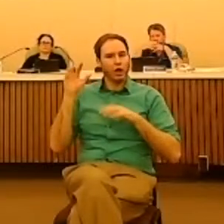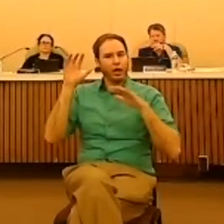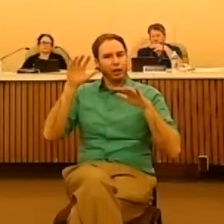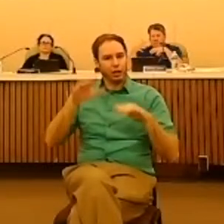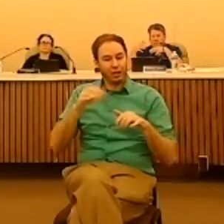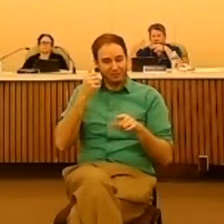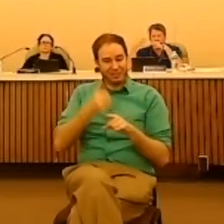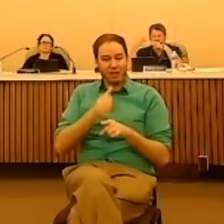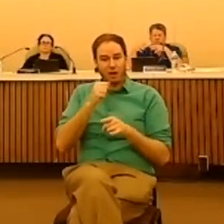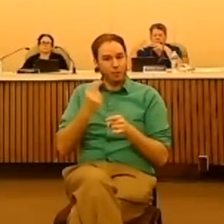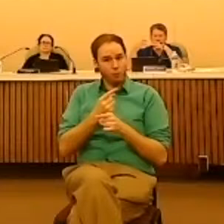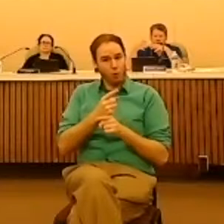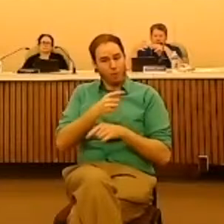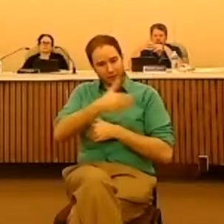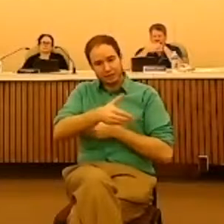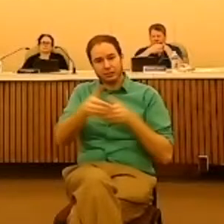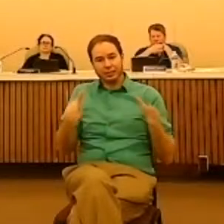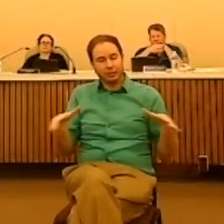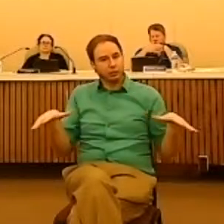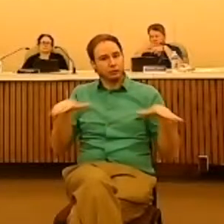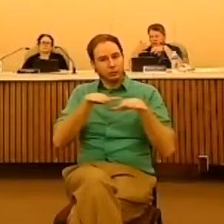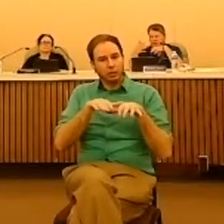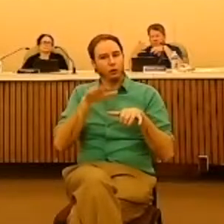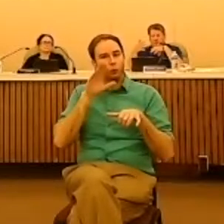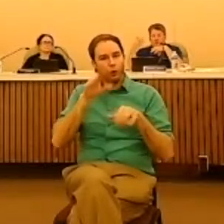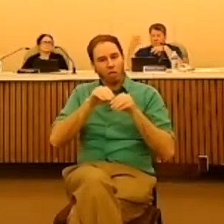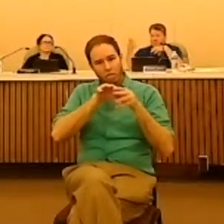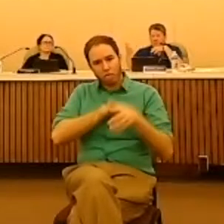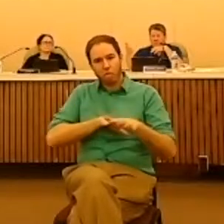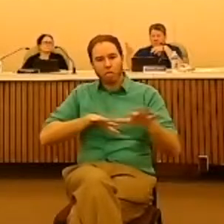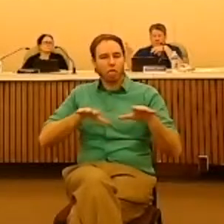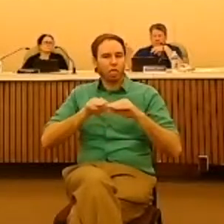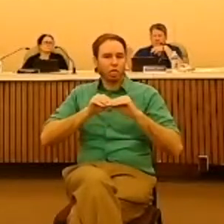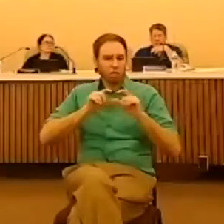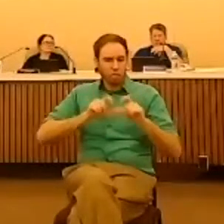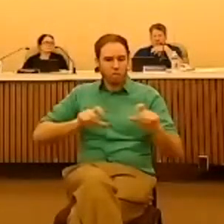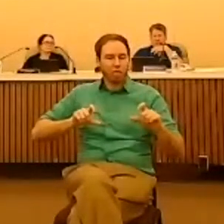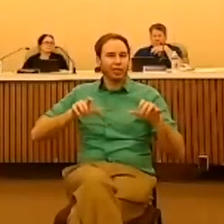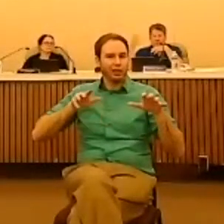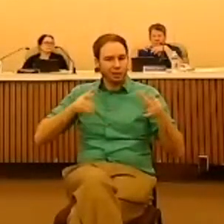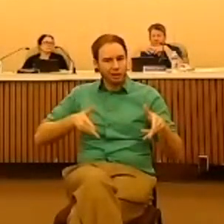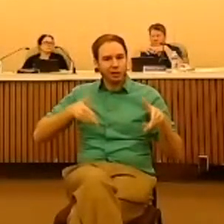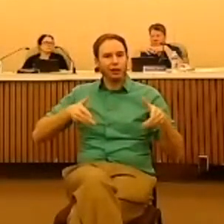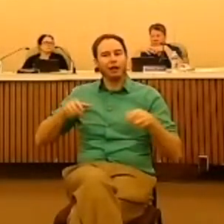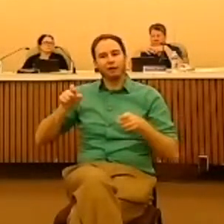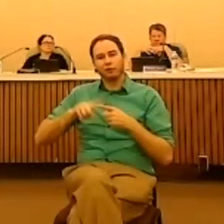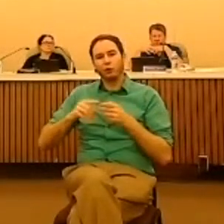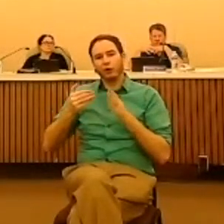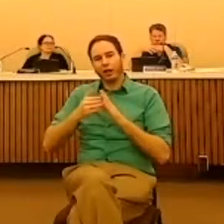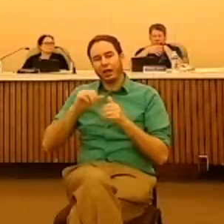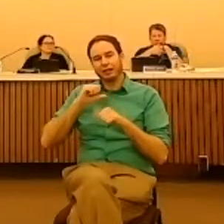not properly contained and silt and that type of stuff, you can get runoff. If it's going to sit for any amount of time, they have to do